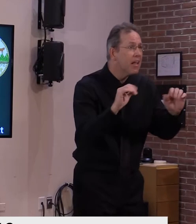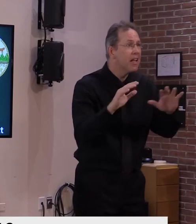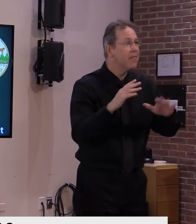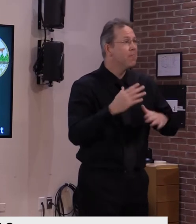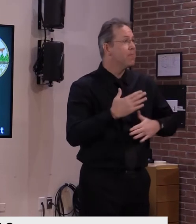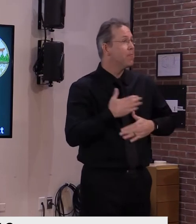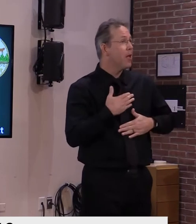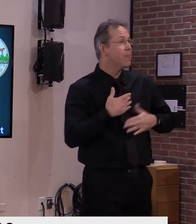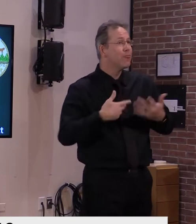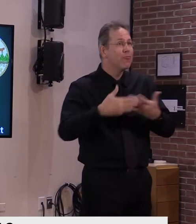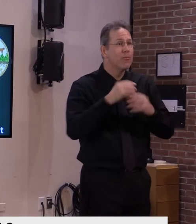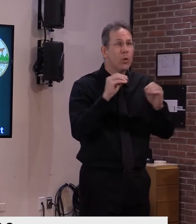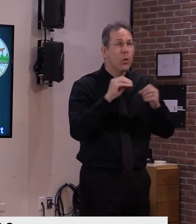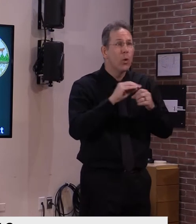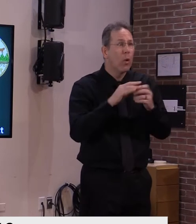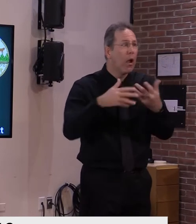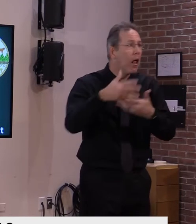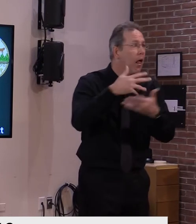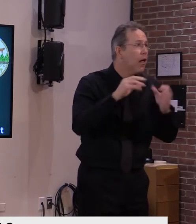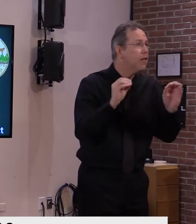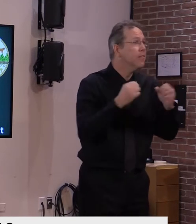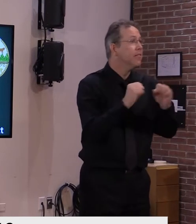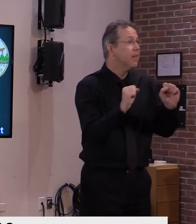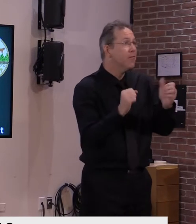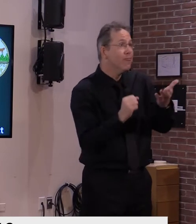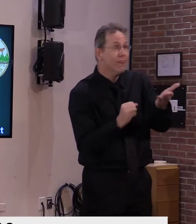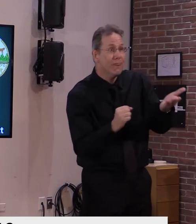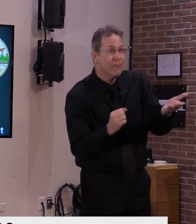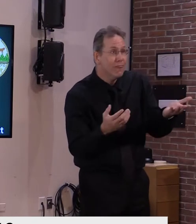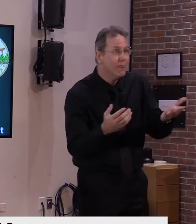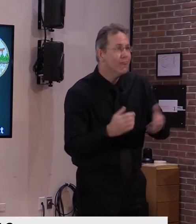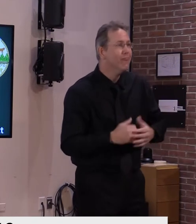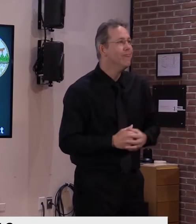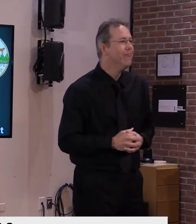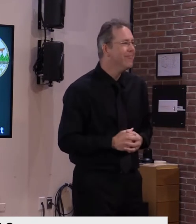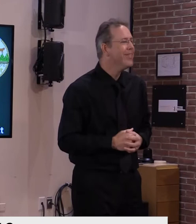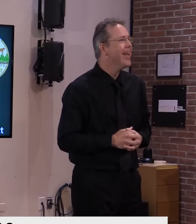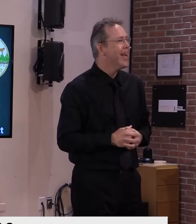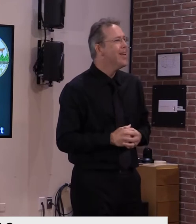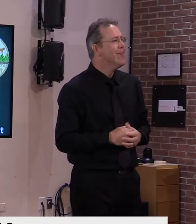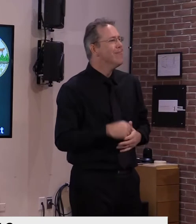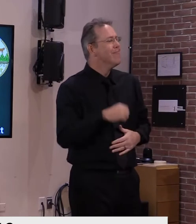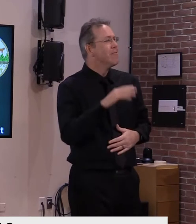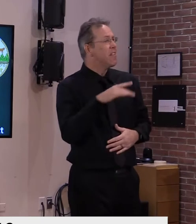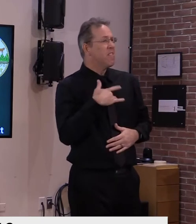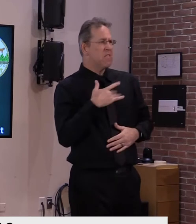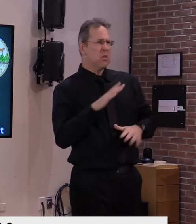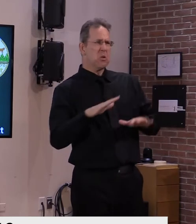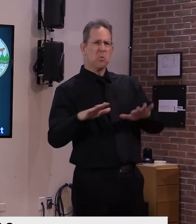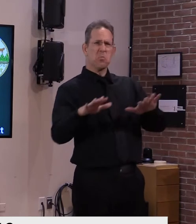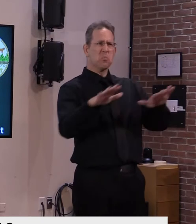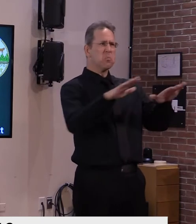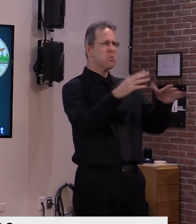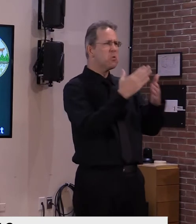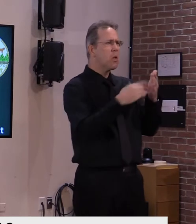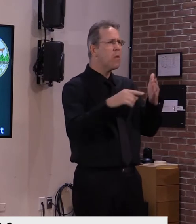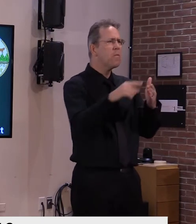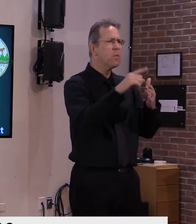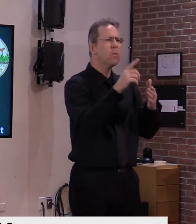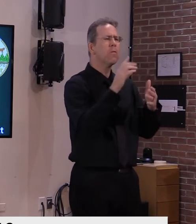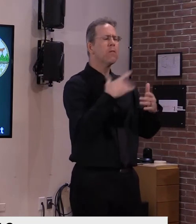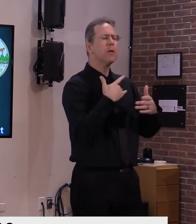Thanksgiving. And anecdotally, I get the sense that many stepped up and kept their Thanksgiving